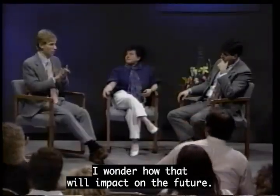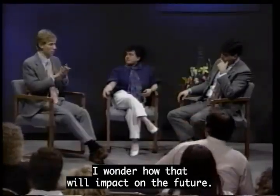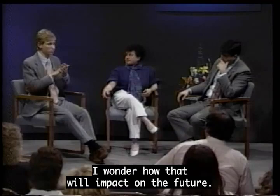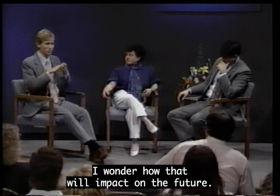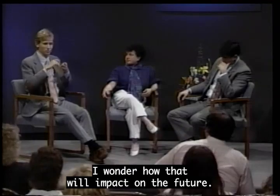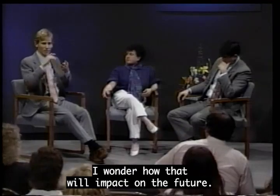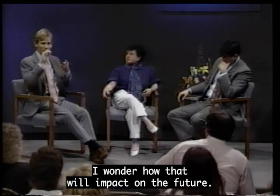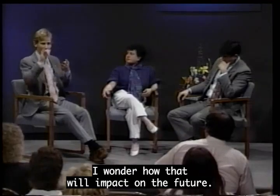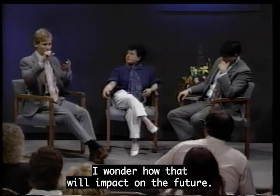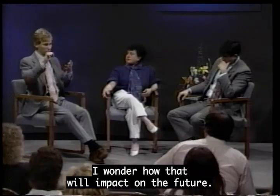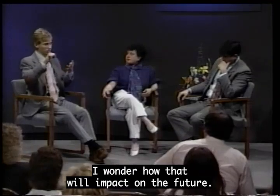question.